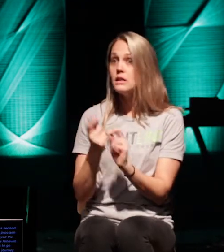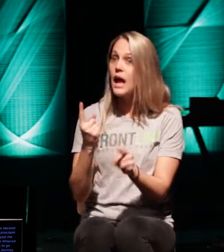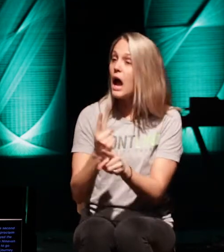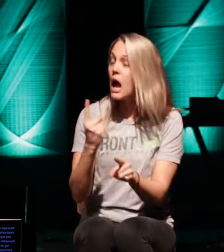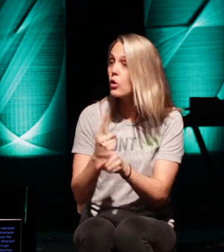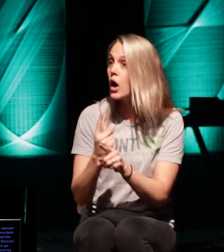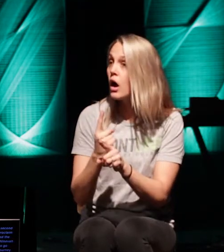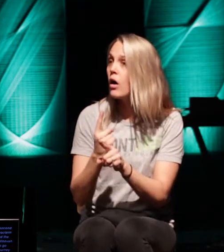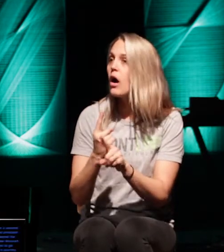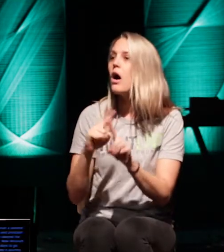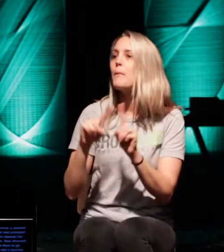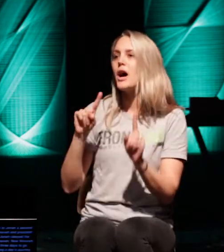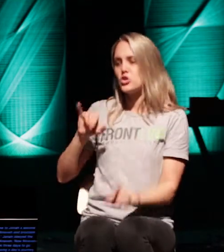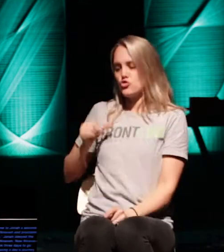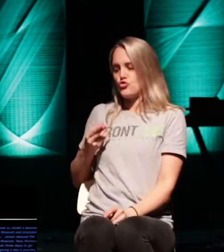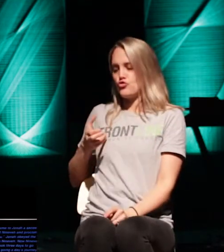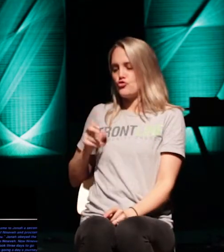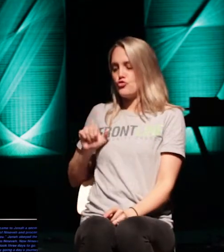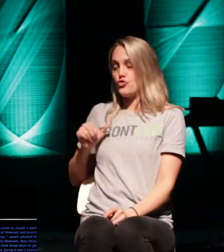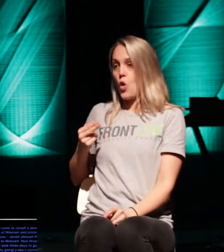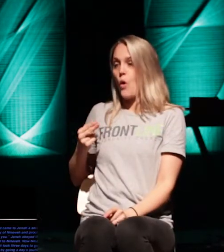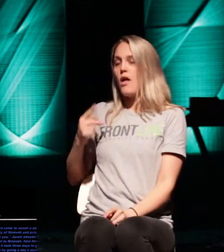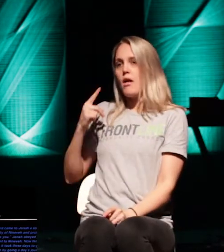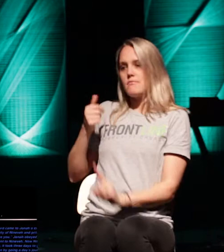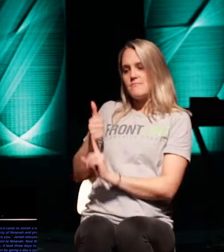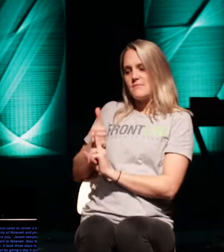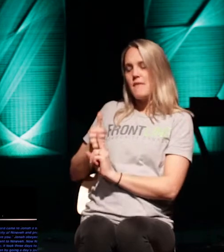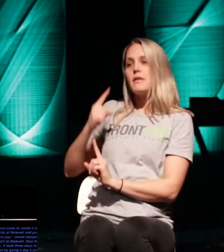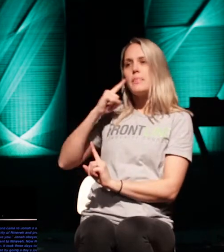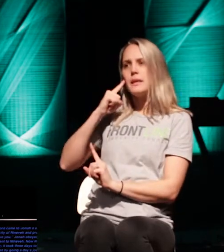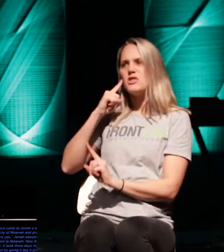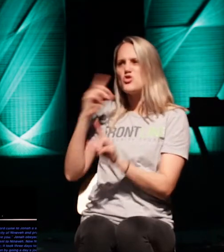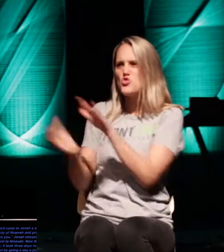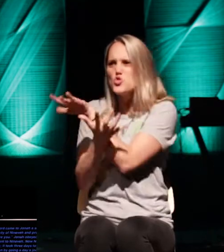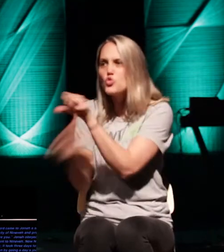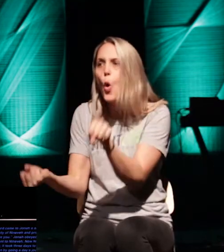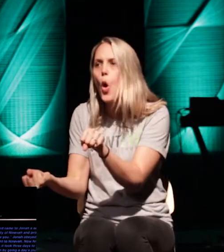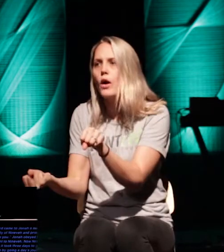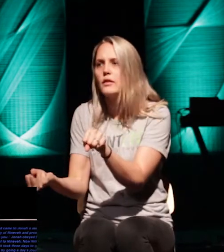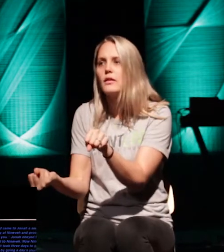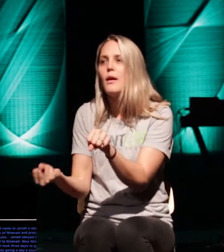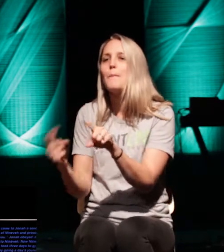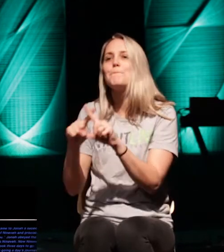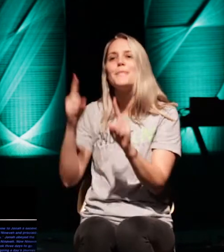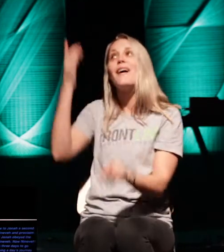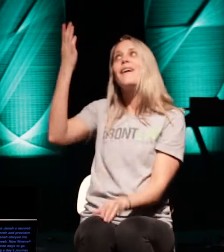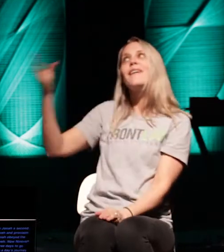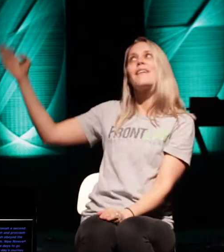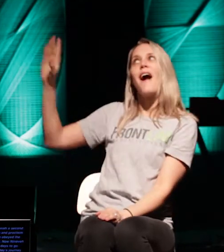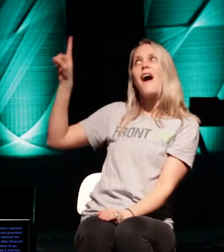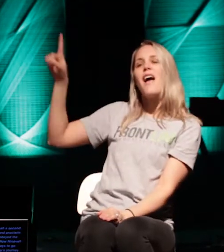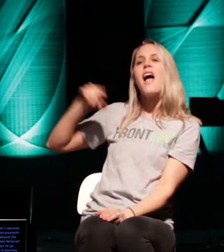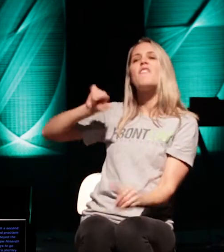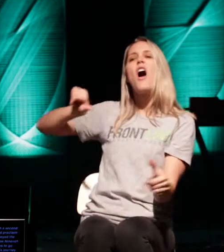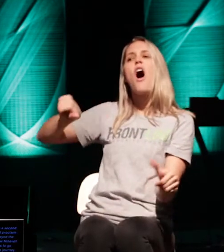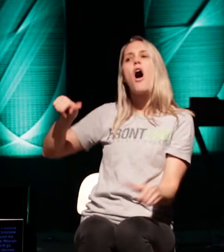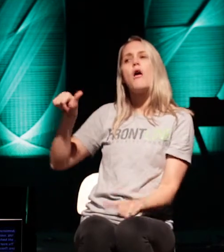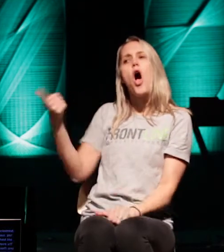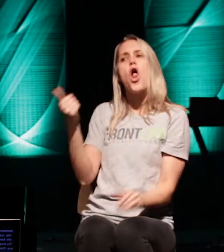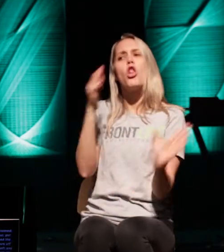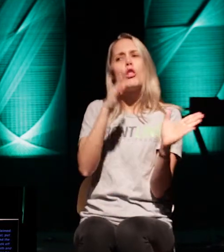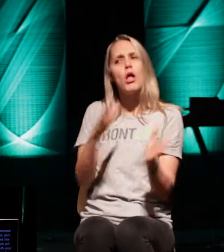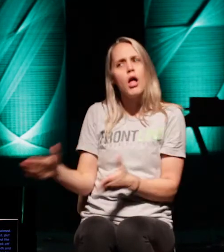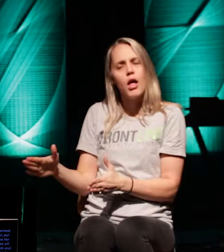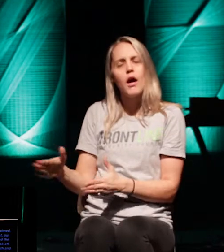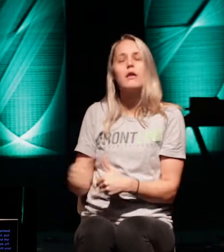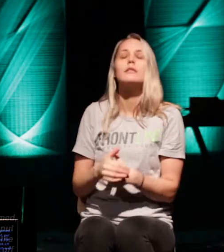means they will be destroyed and demolished. But as we'll see, God had other things in mind. So Jonah preaches this